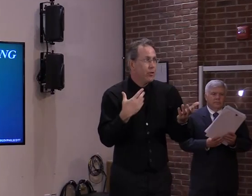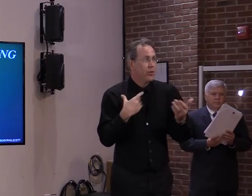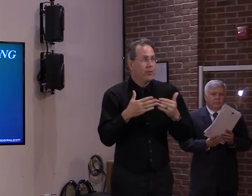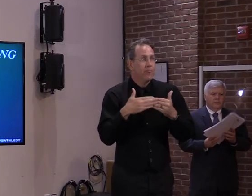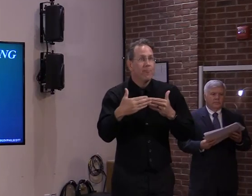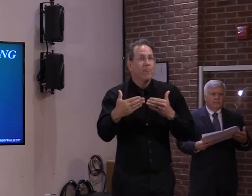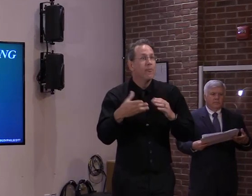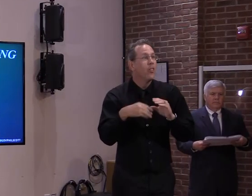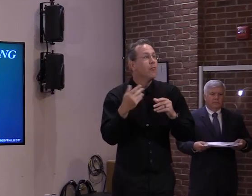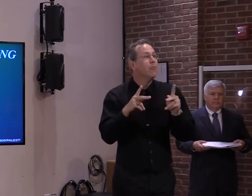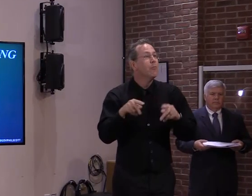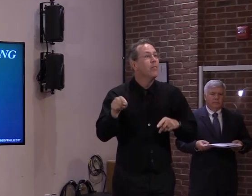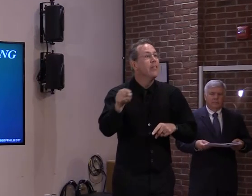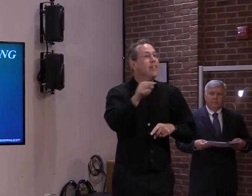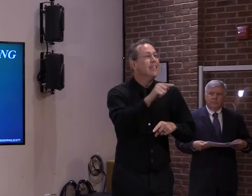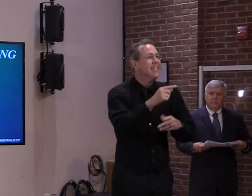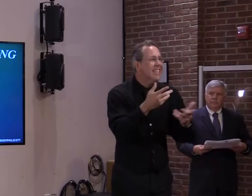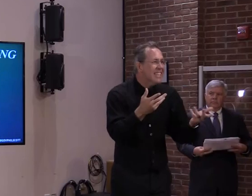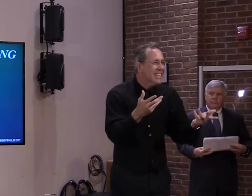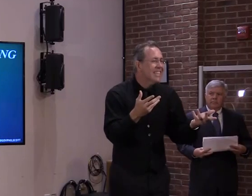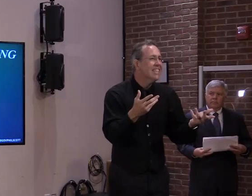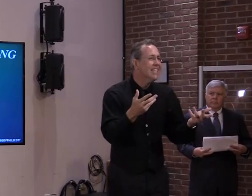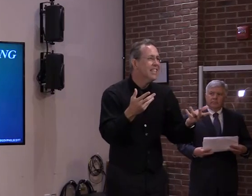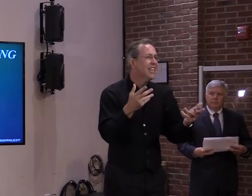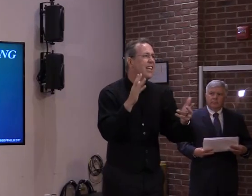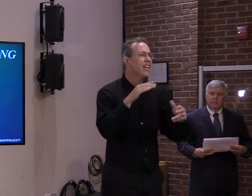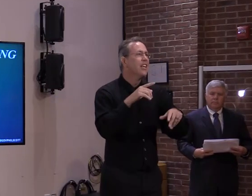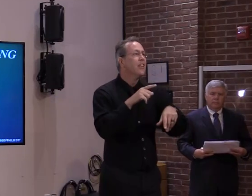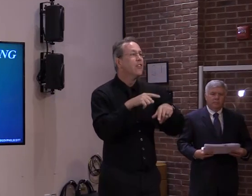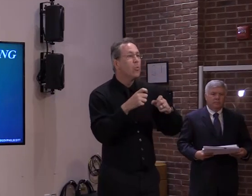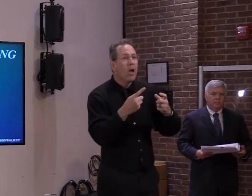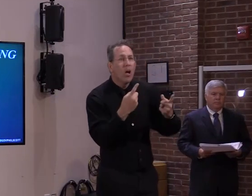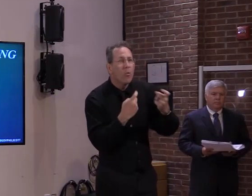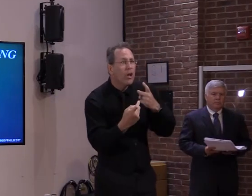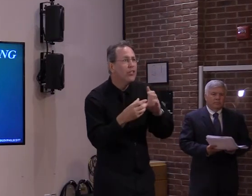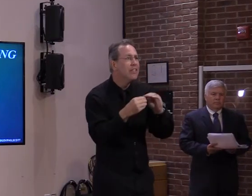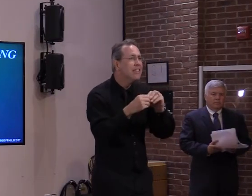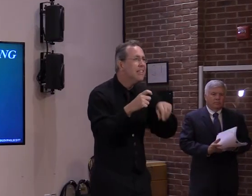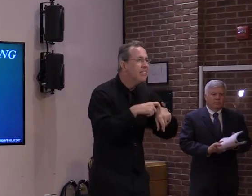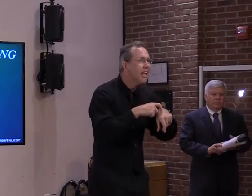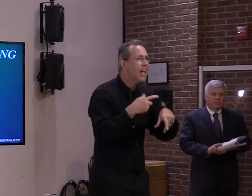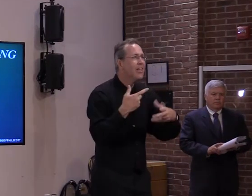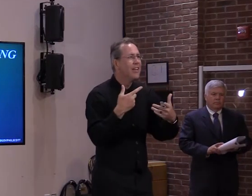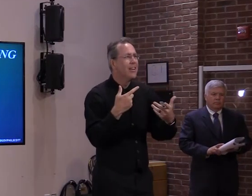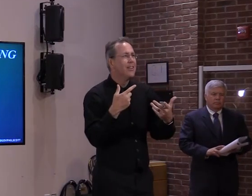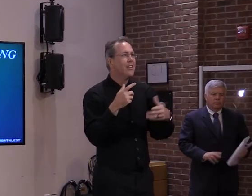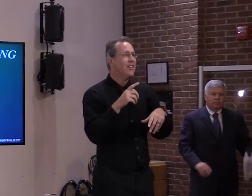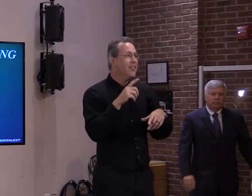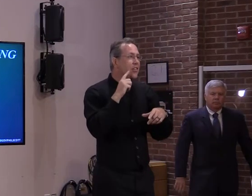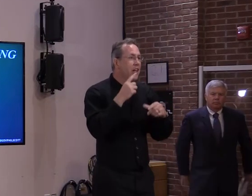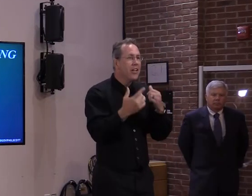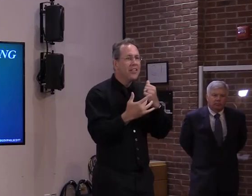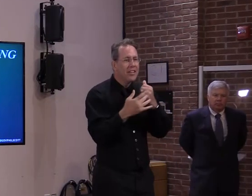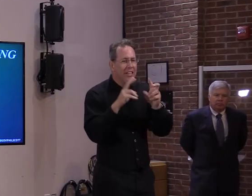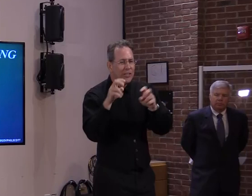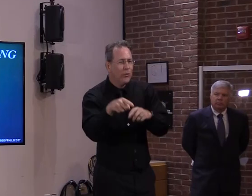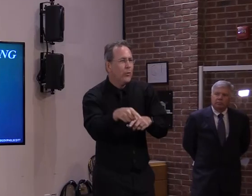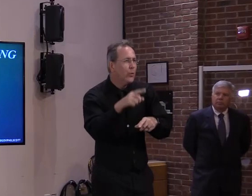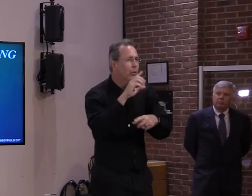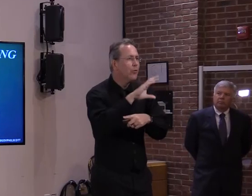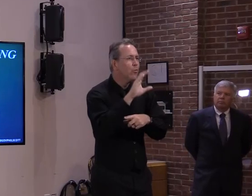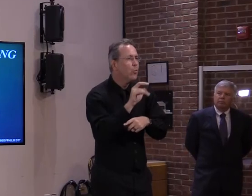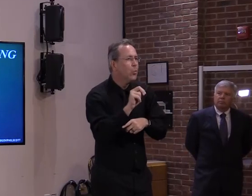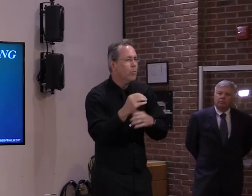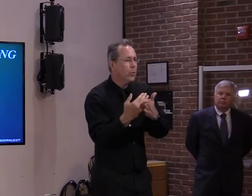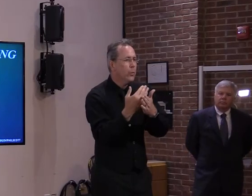Jason Malucci can get in touch with you to work you through some of the technological issues with the Teams meeting, but it